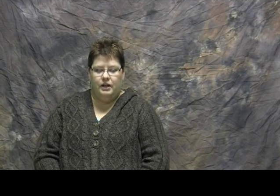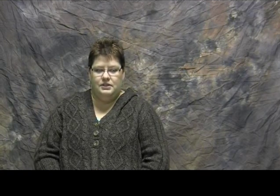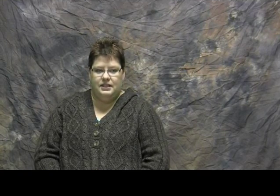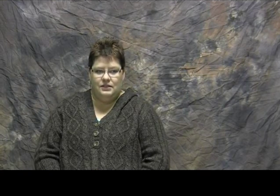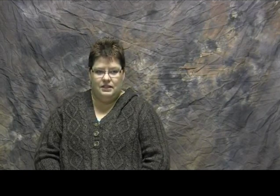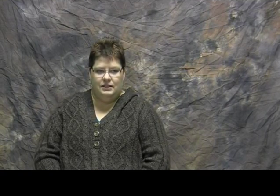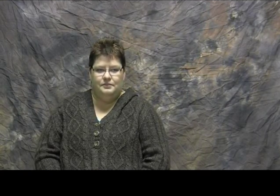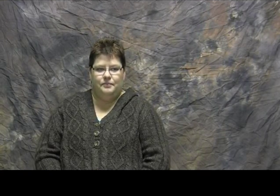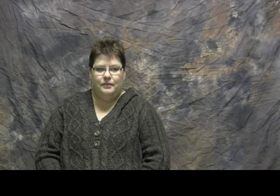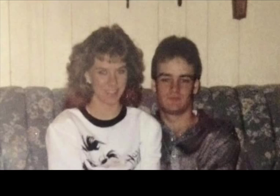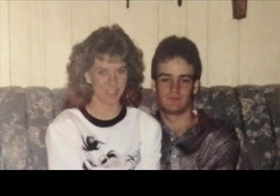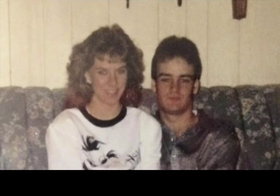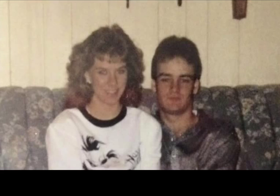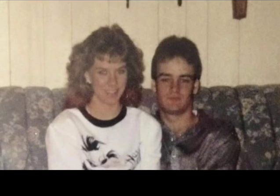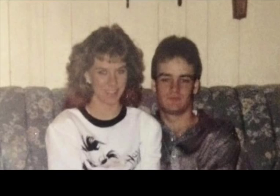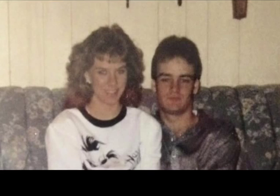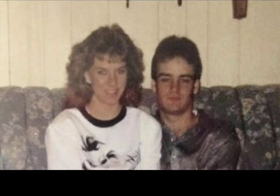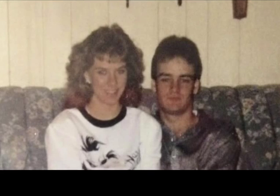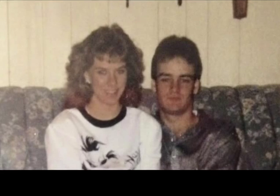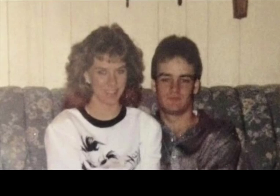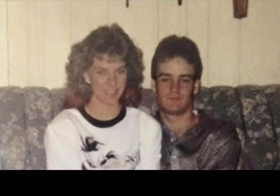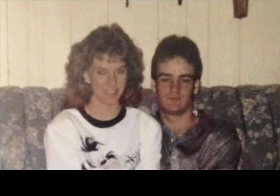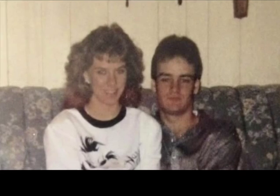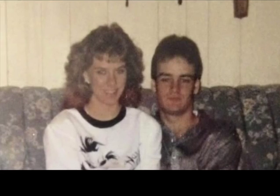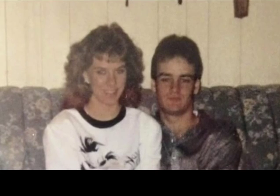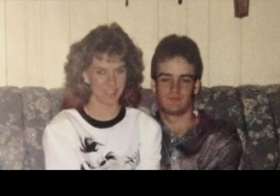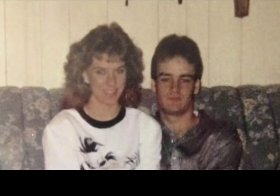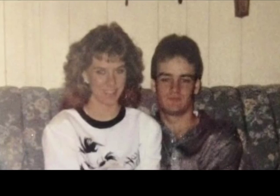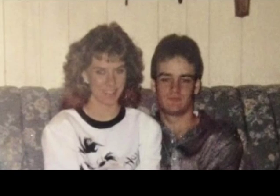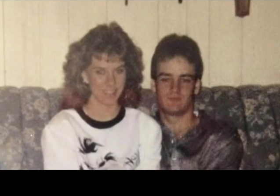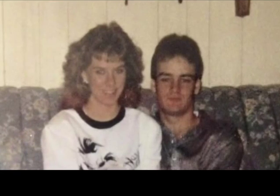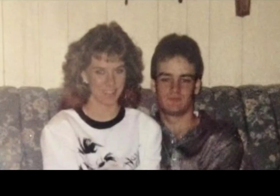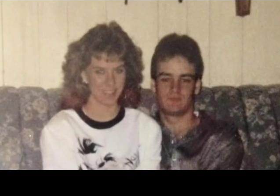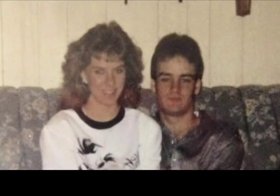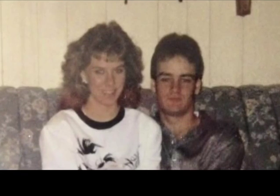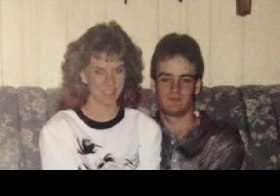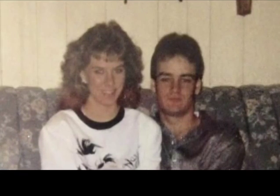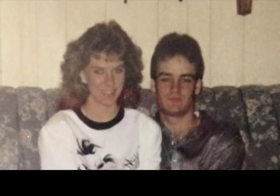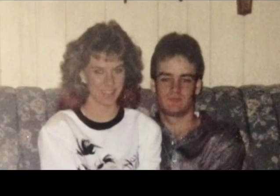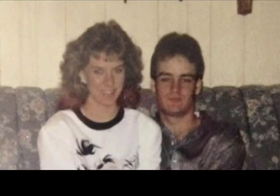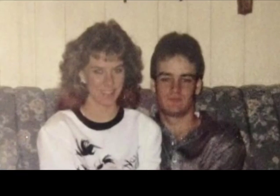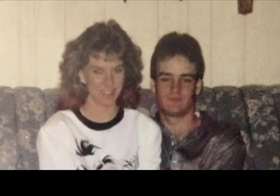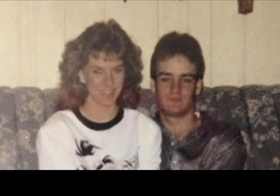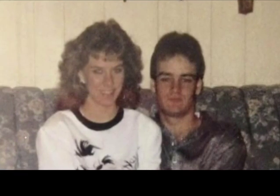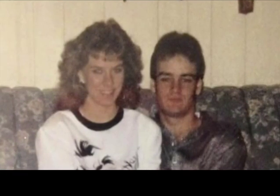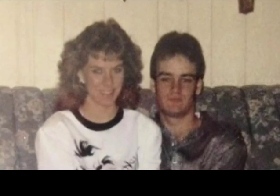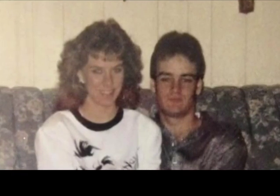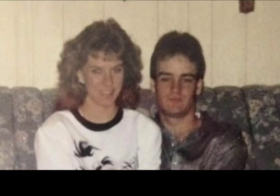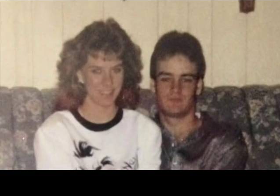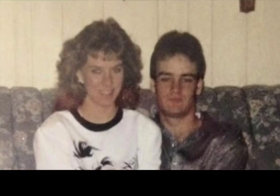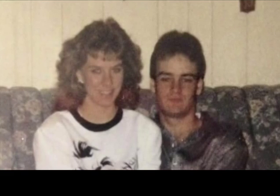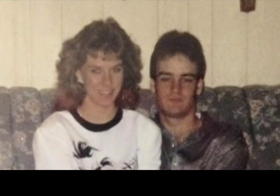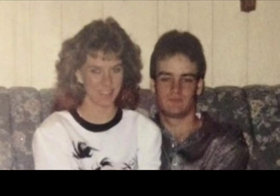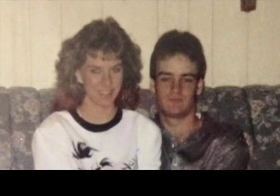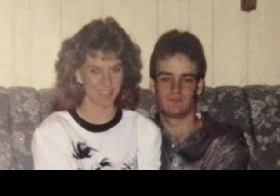I was 17. I was in a car accident. It was with Greg Lee, and he had been my boyfriend for 11 months. And he was killed, and